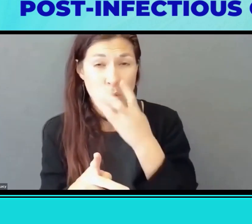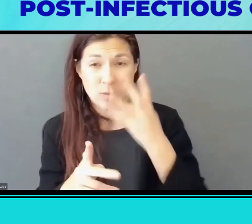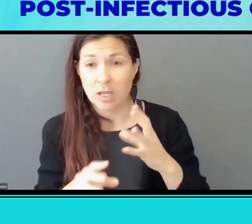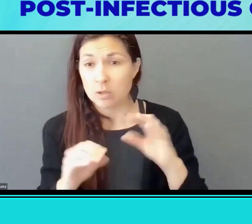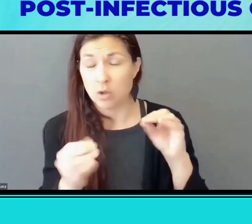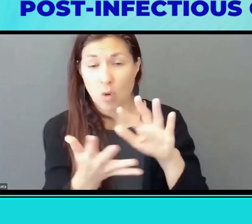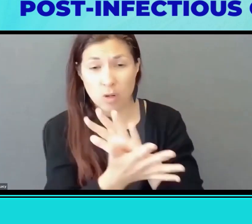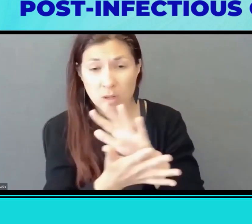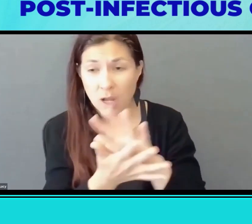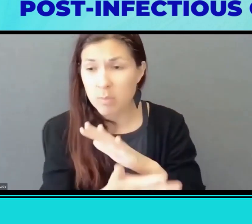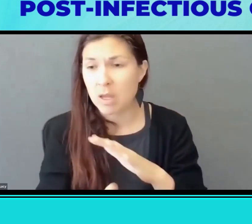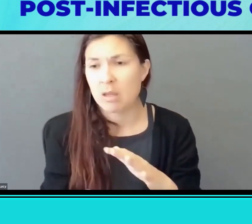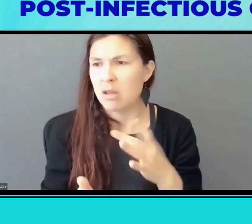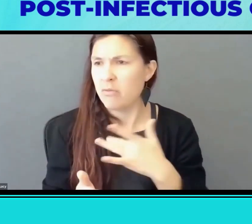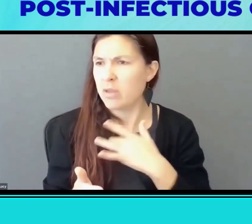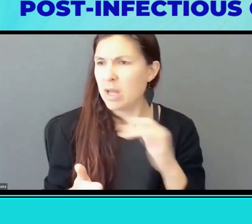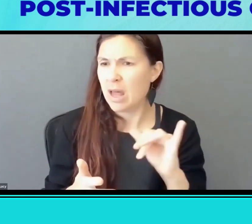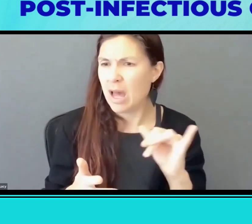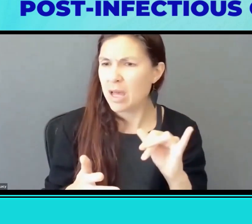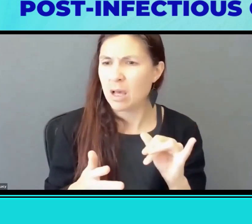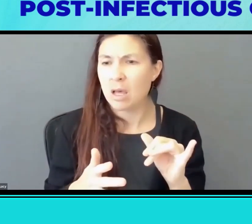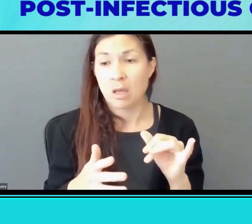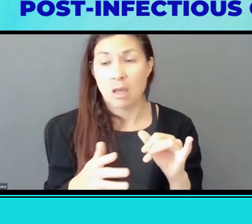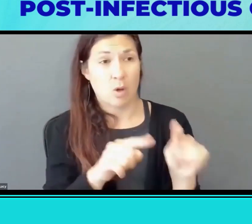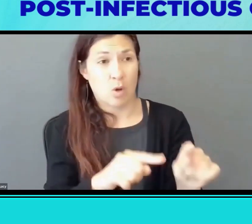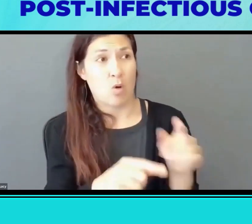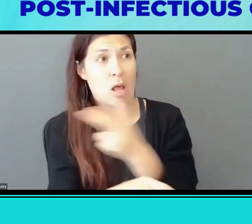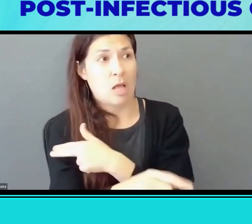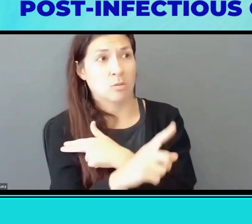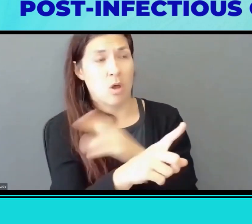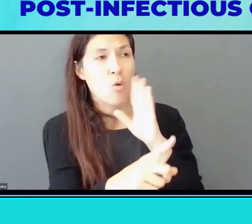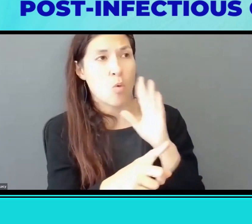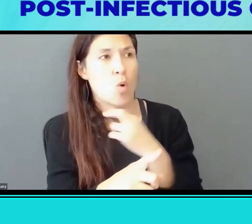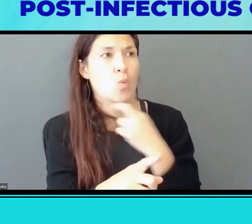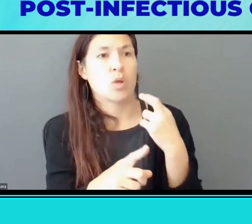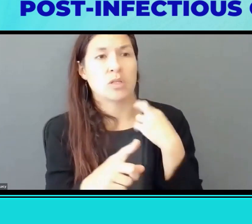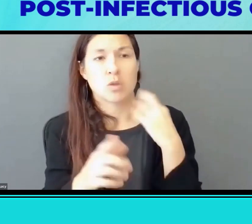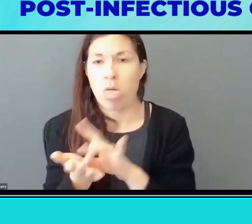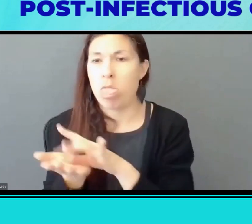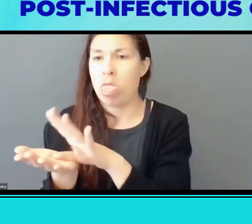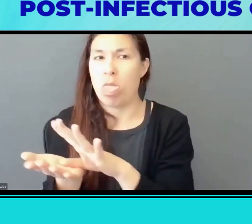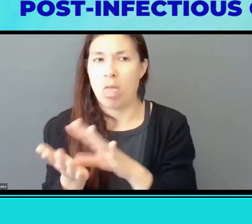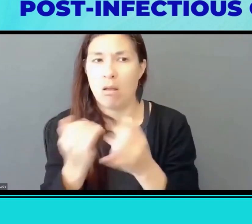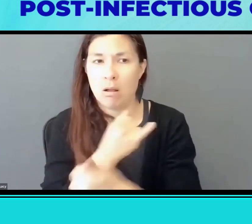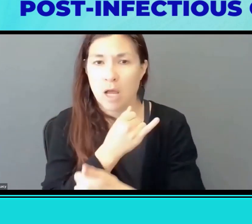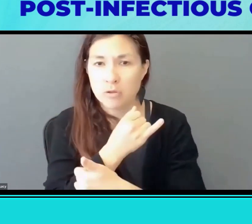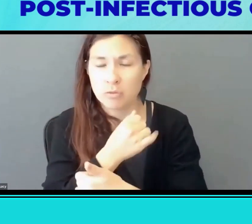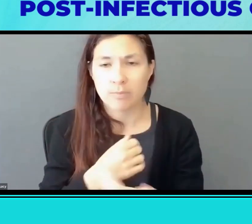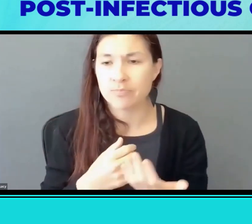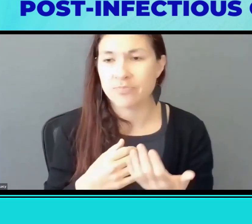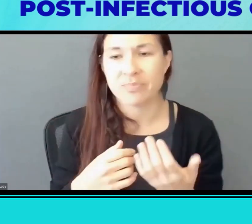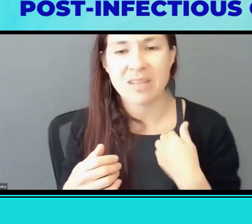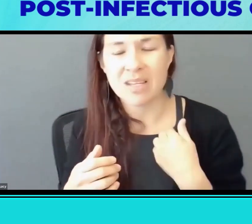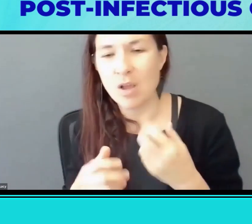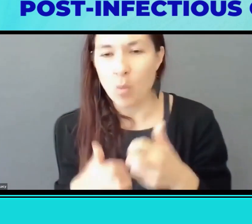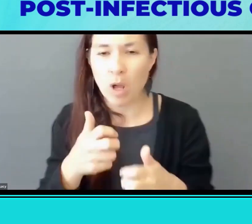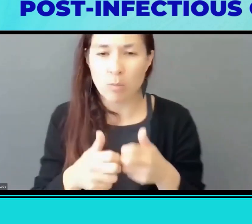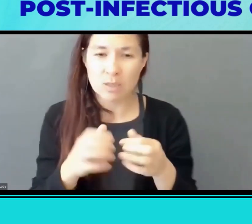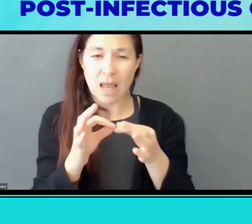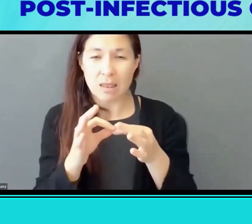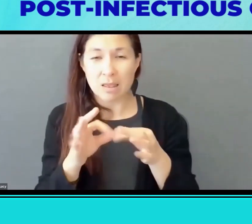I'm participating in this event, I'm going to crash later and will feel pretty miserable for the next few days. As a result, I can't do almost anything in a day